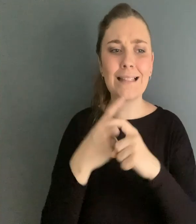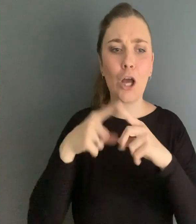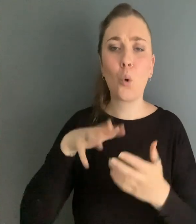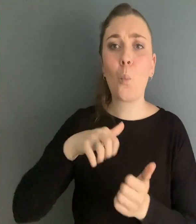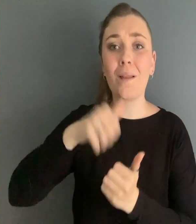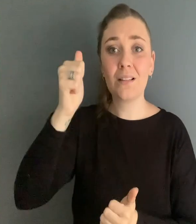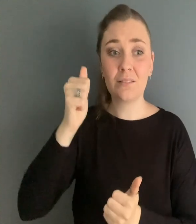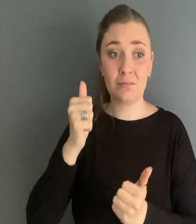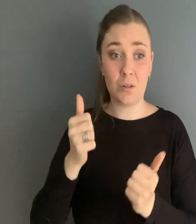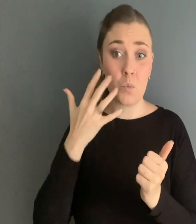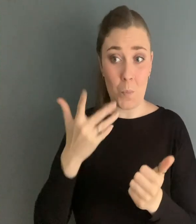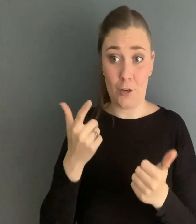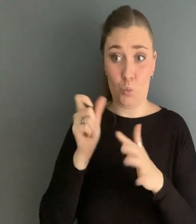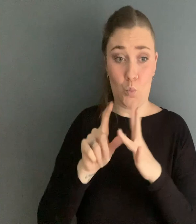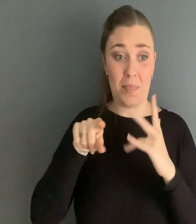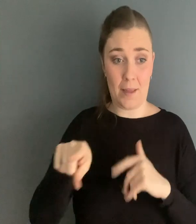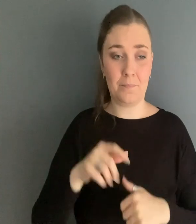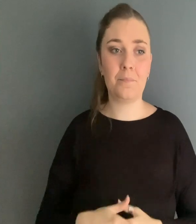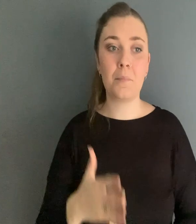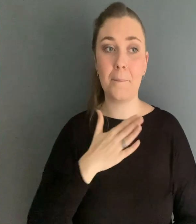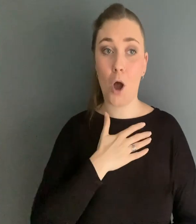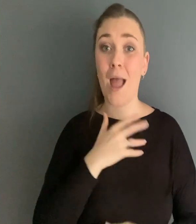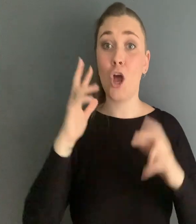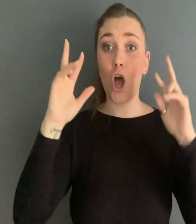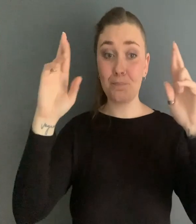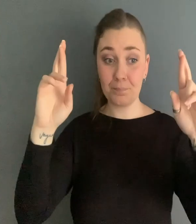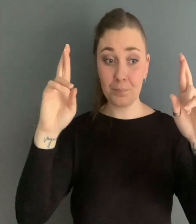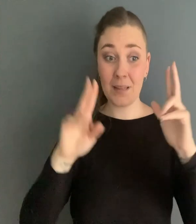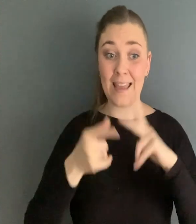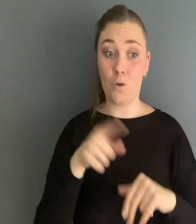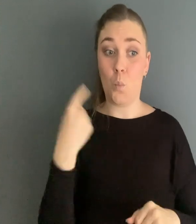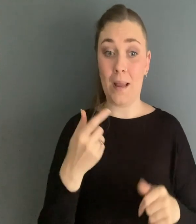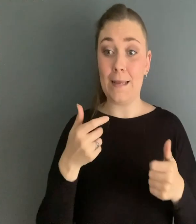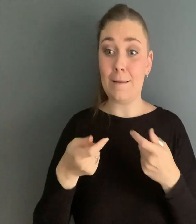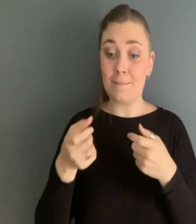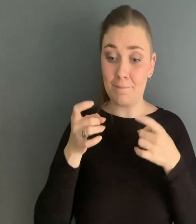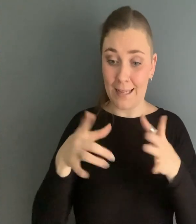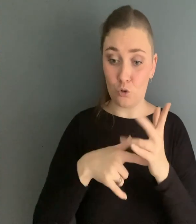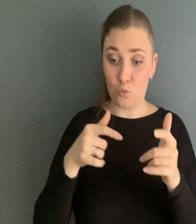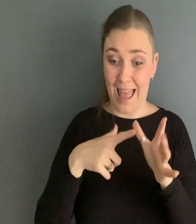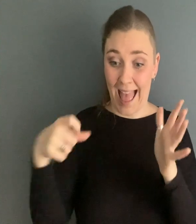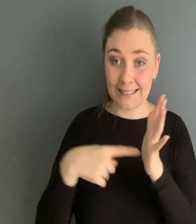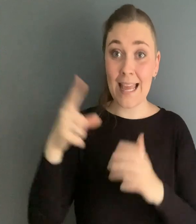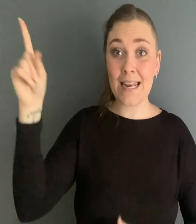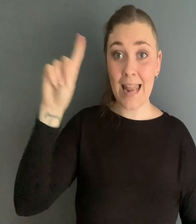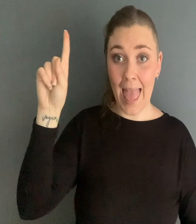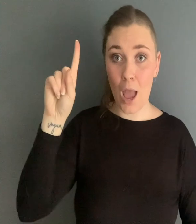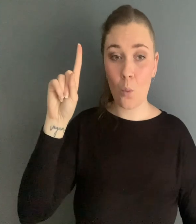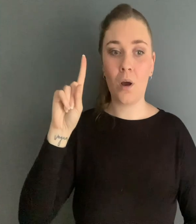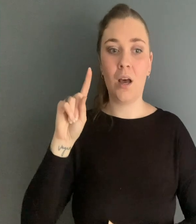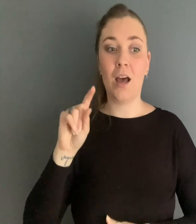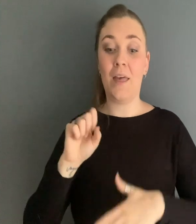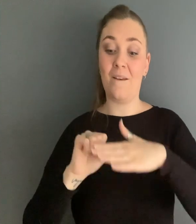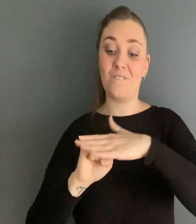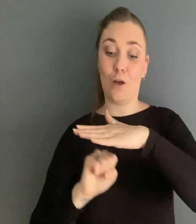qualifications as they do so. It is my hope that if we begin to act now, the foundations of that